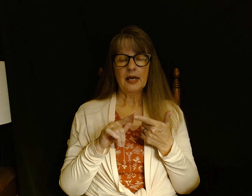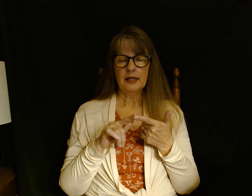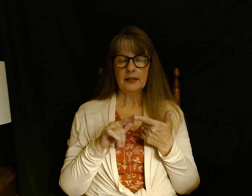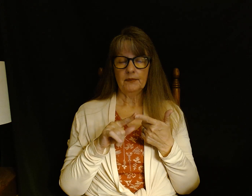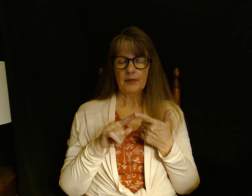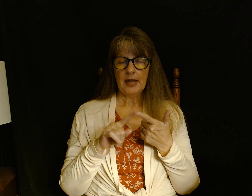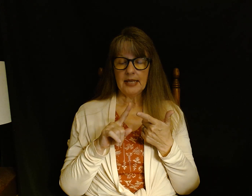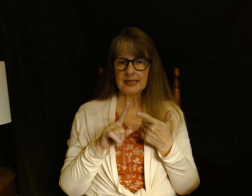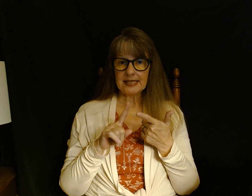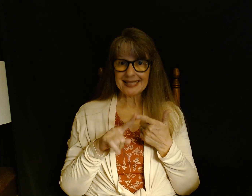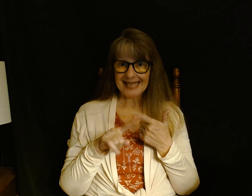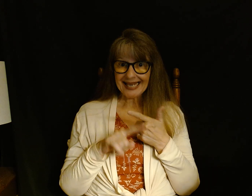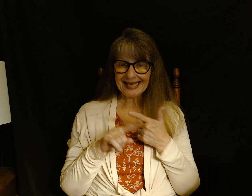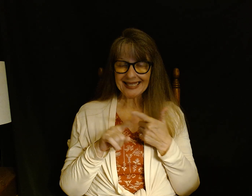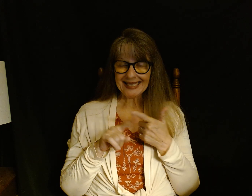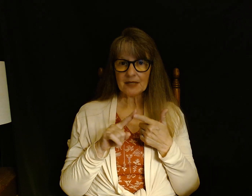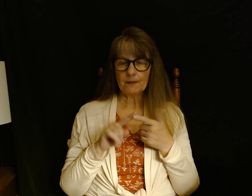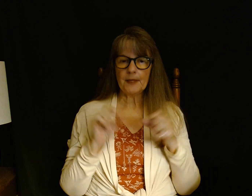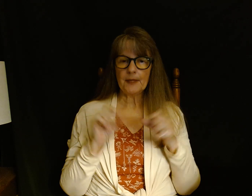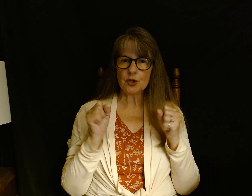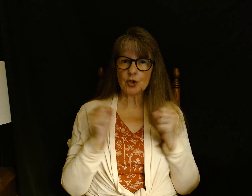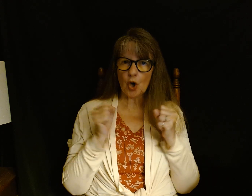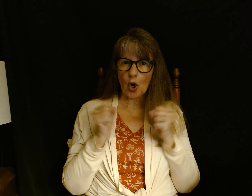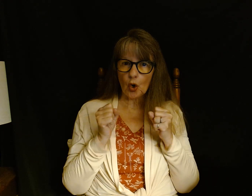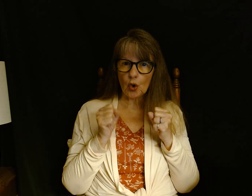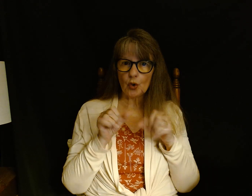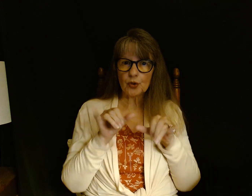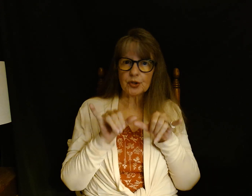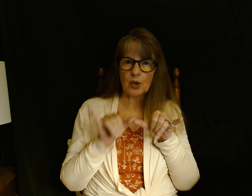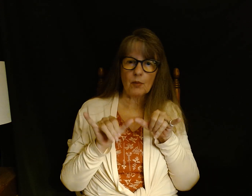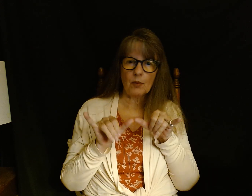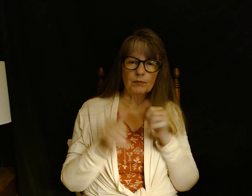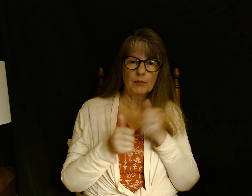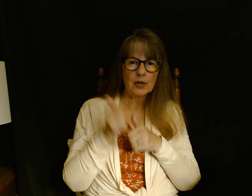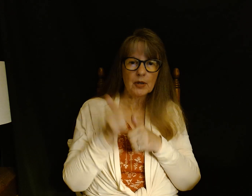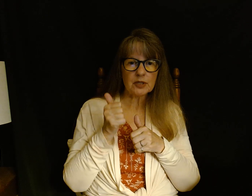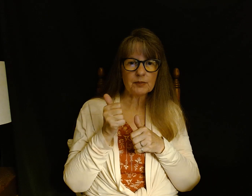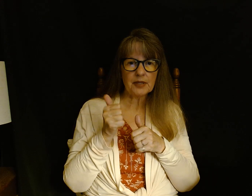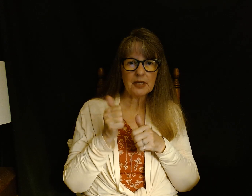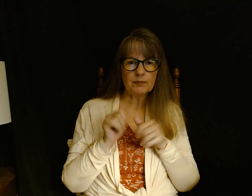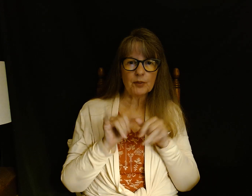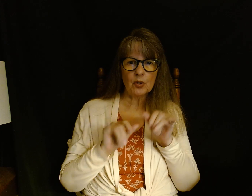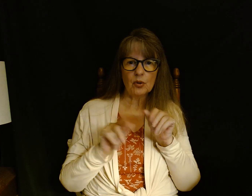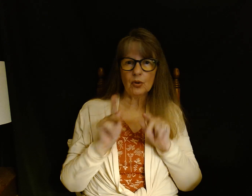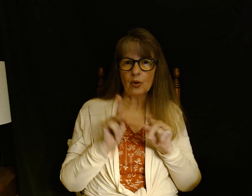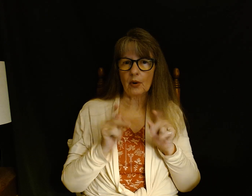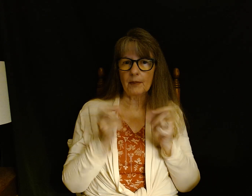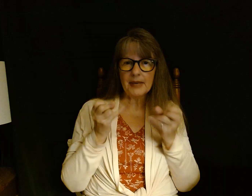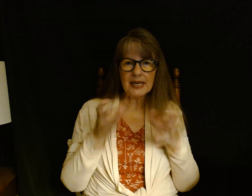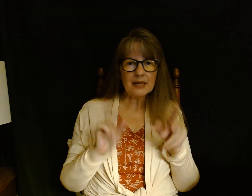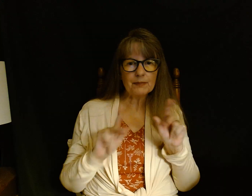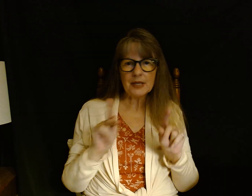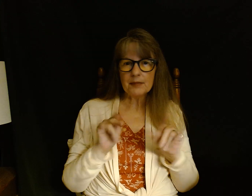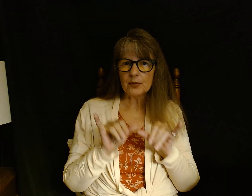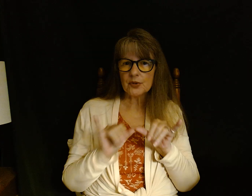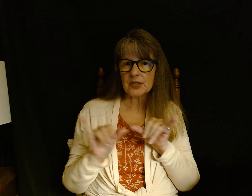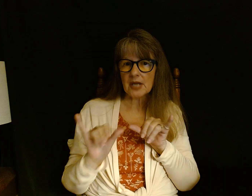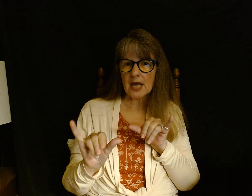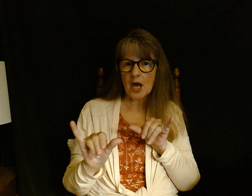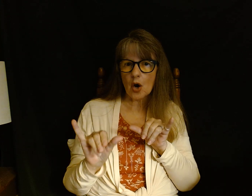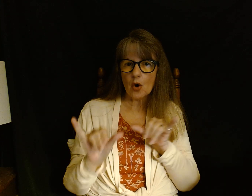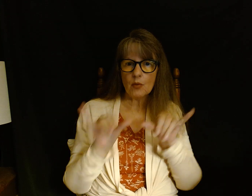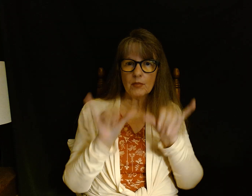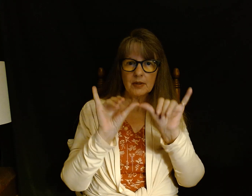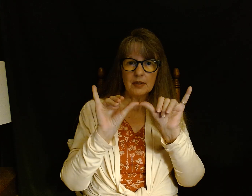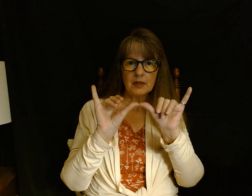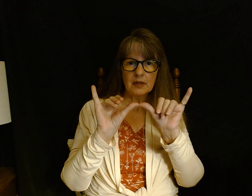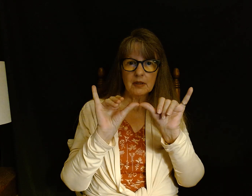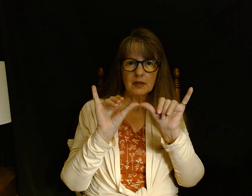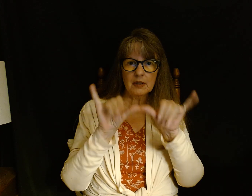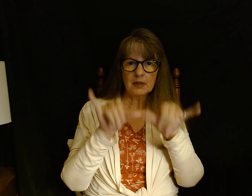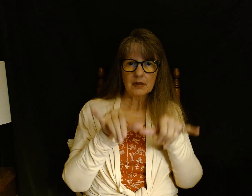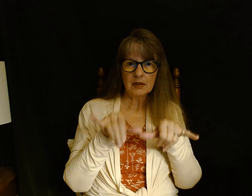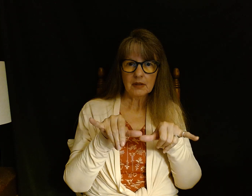And second, it's cold, so most people or many people stay home